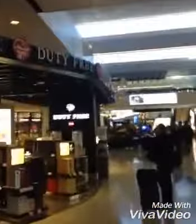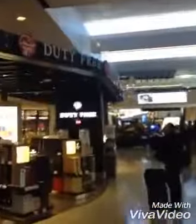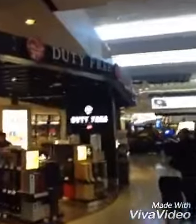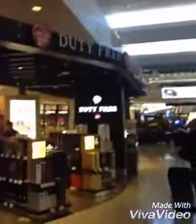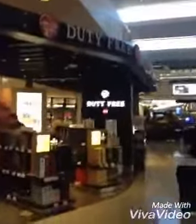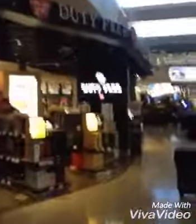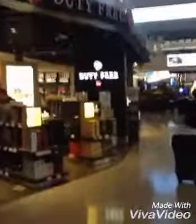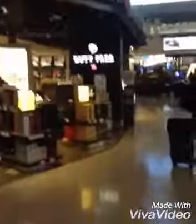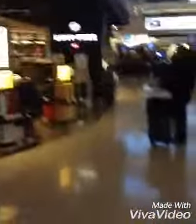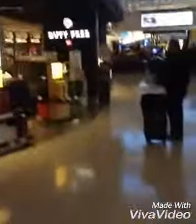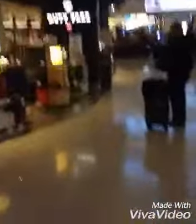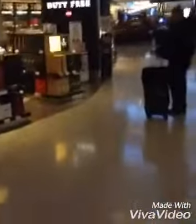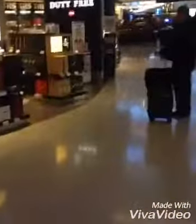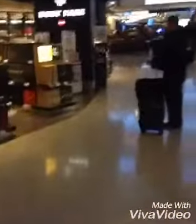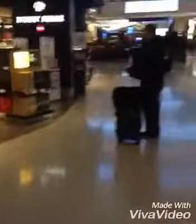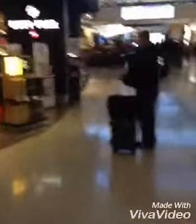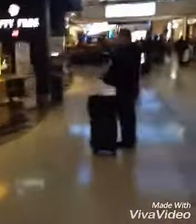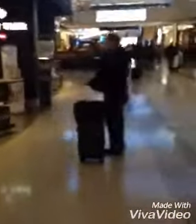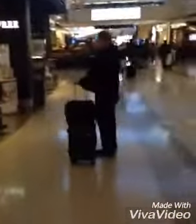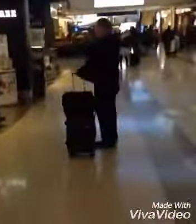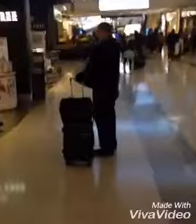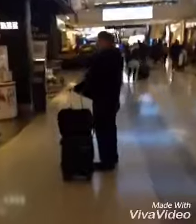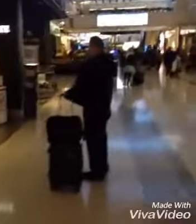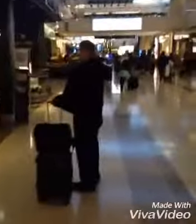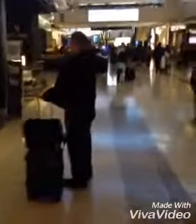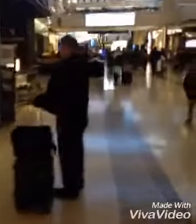and Berkowitz. This is your last flight on board.